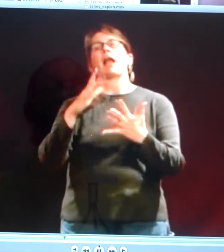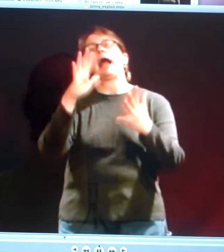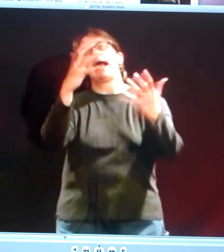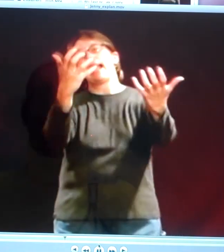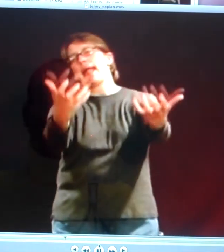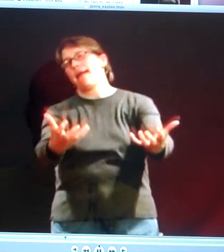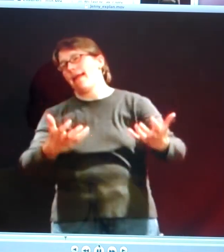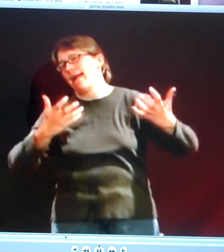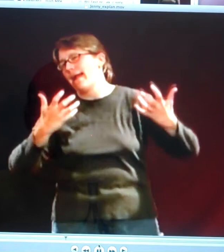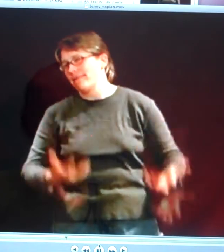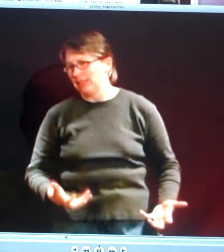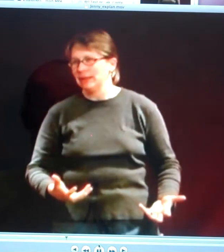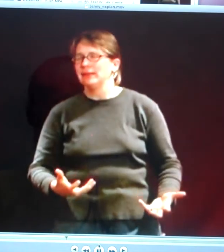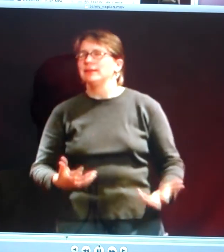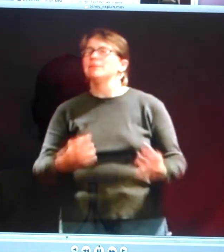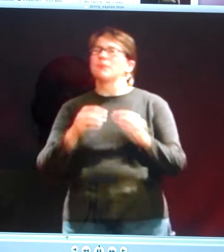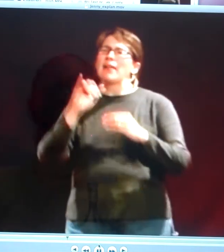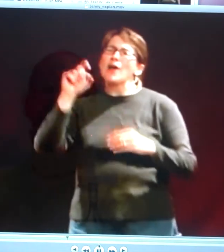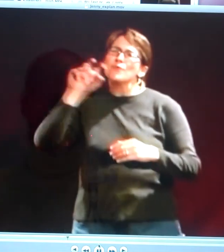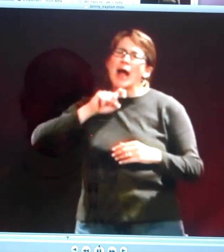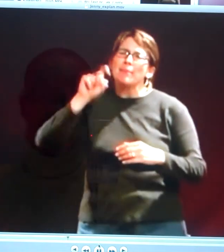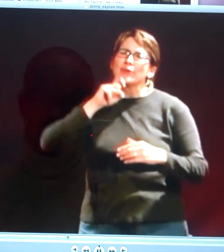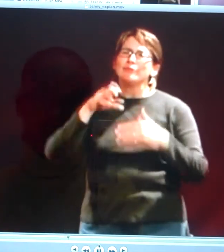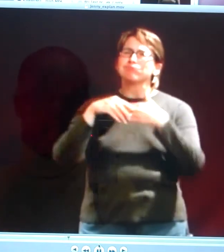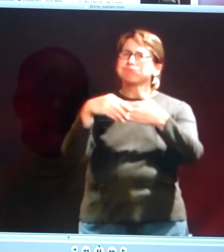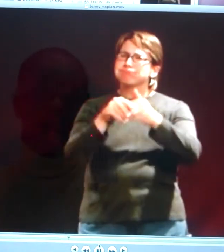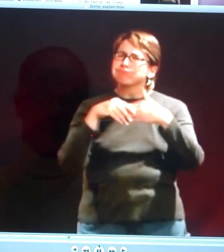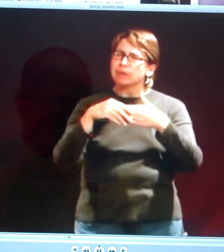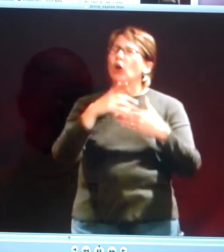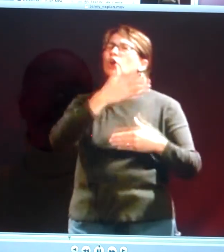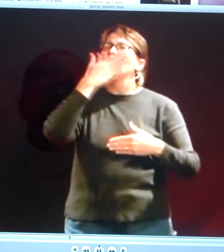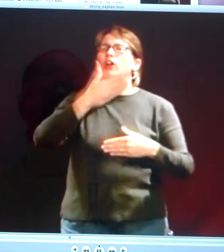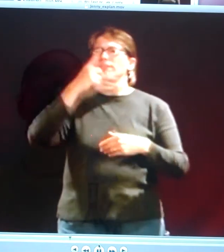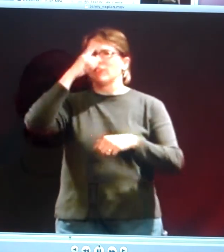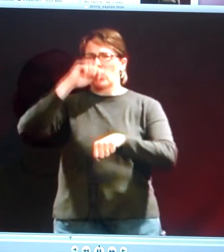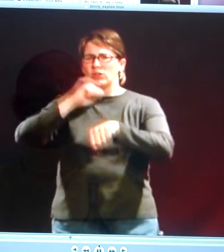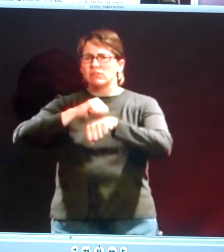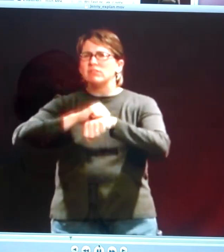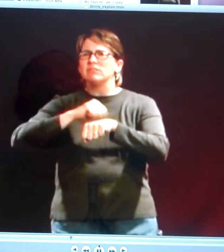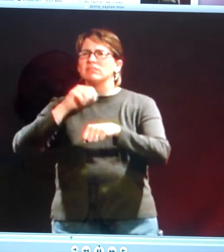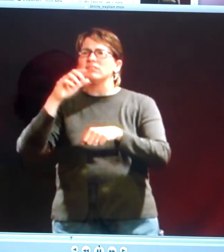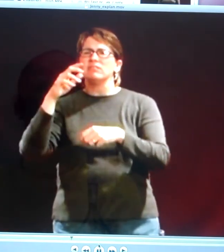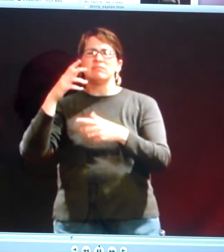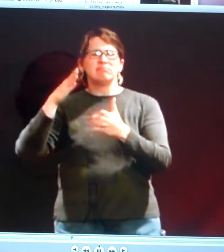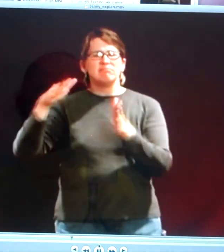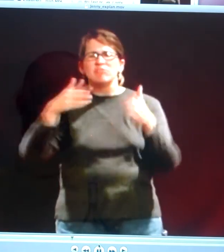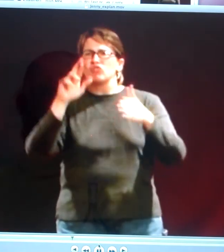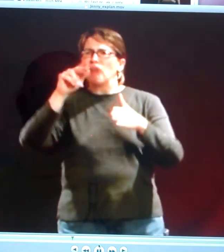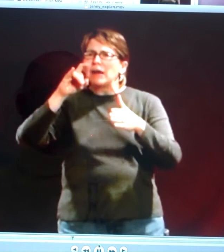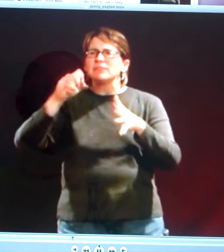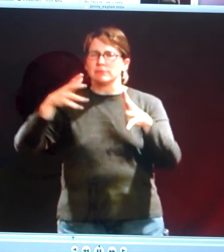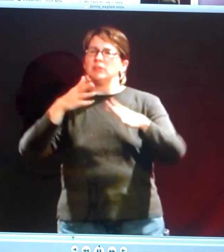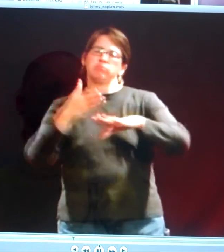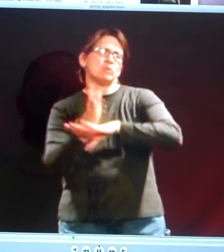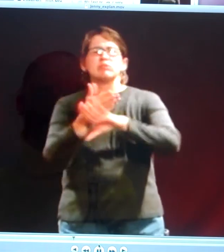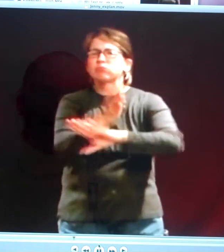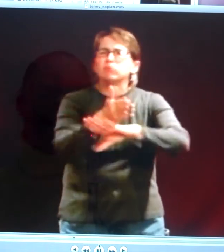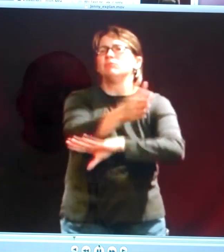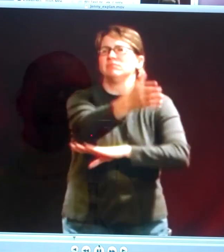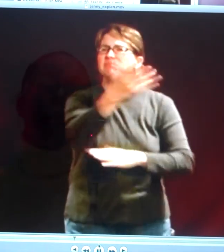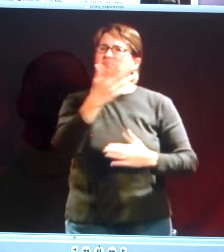now Rolex. That is also extremely heavy. That is like very strong,